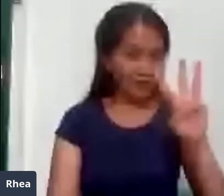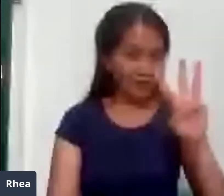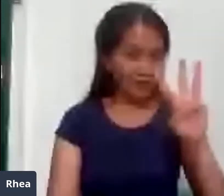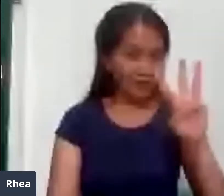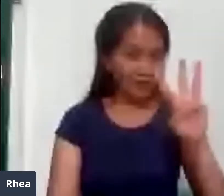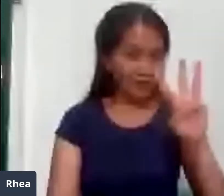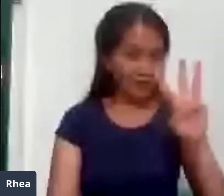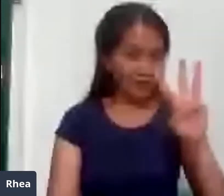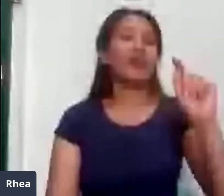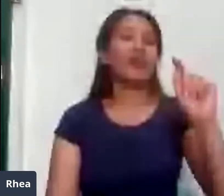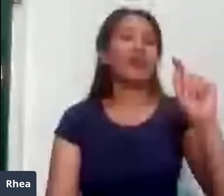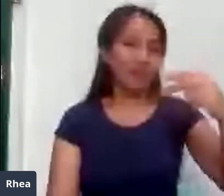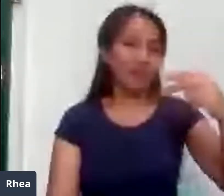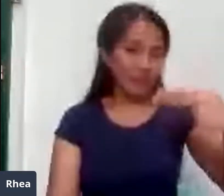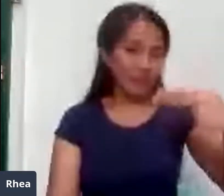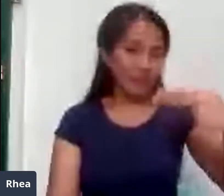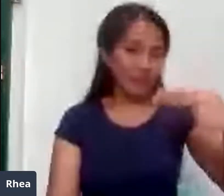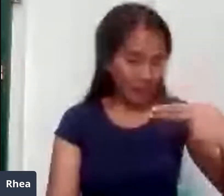Wednesday,